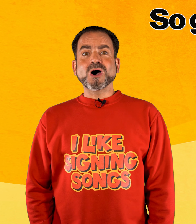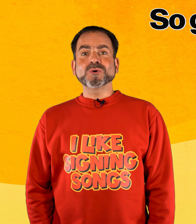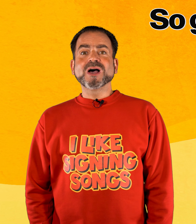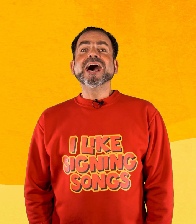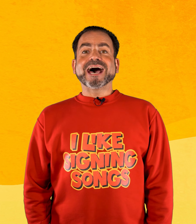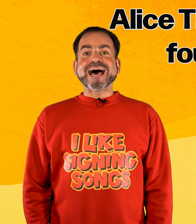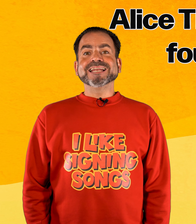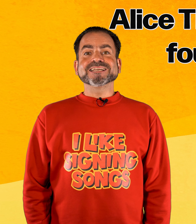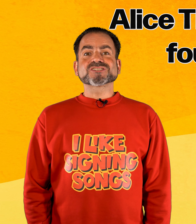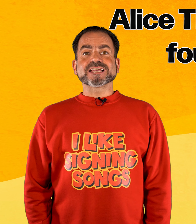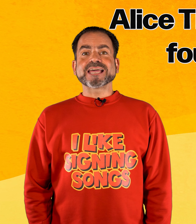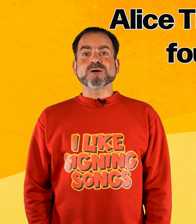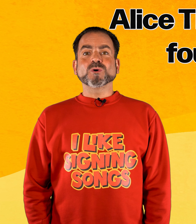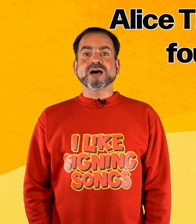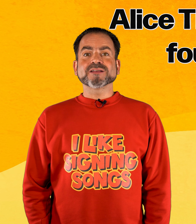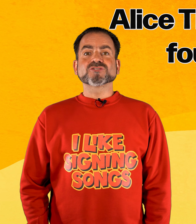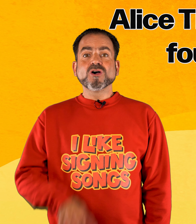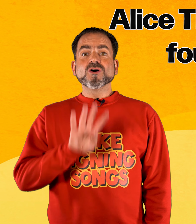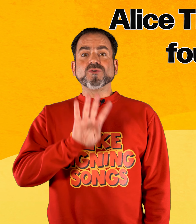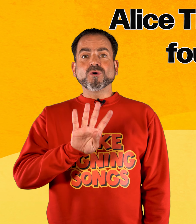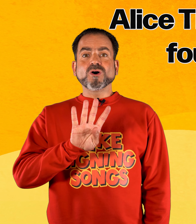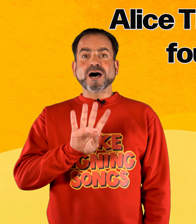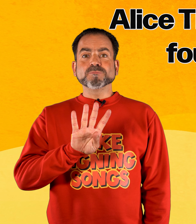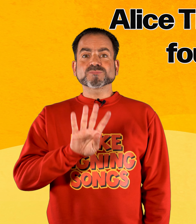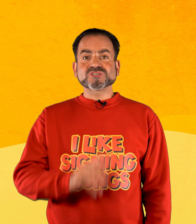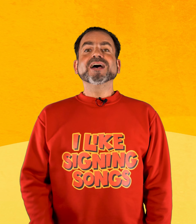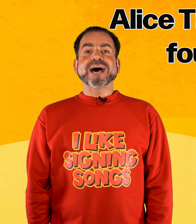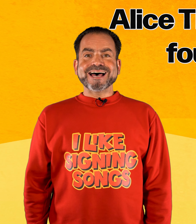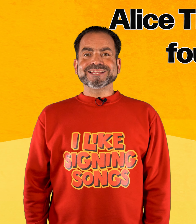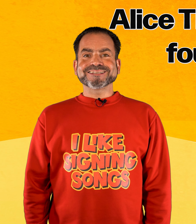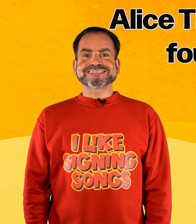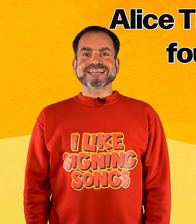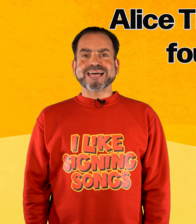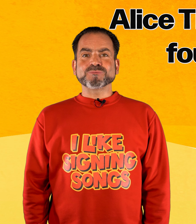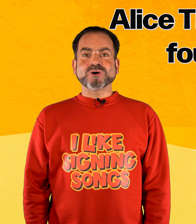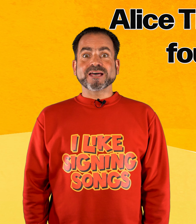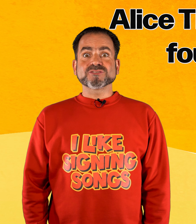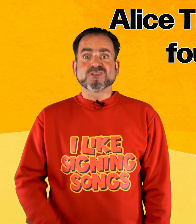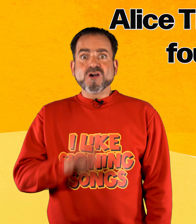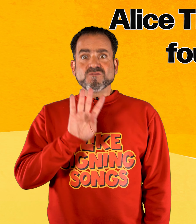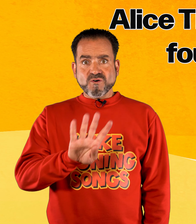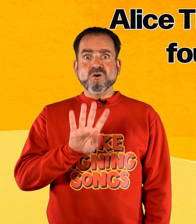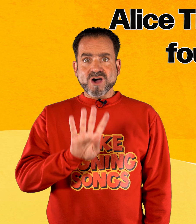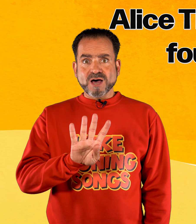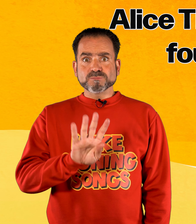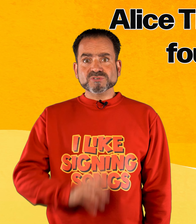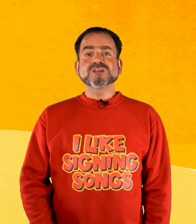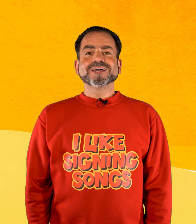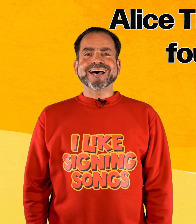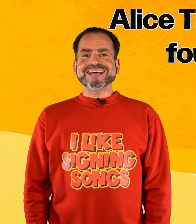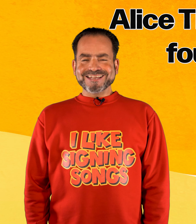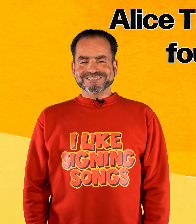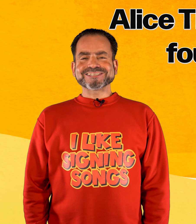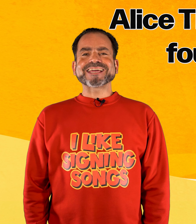oh. Alice the camel has 4 humps. Alice the camel has 4 humps. Alice the